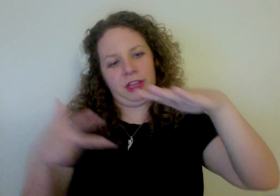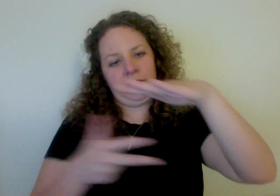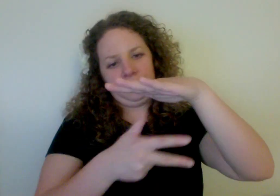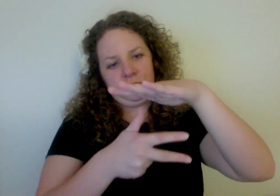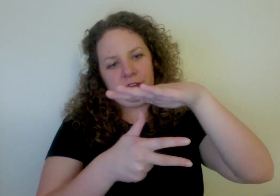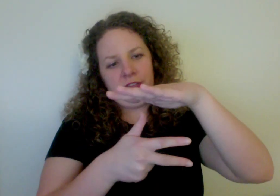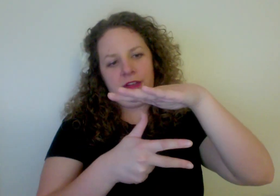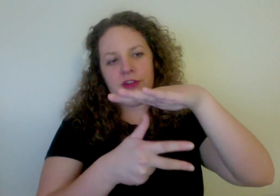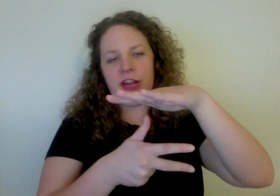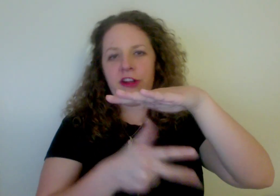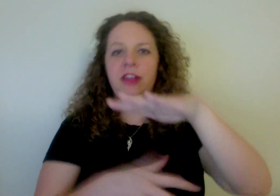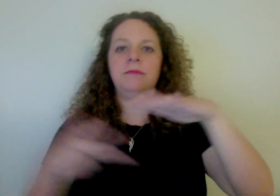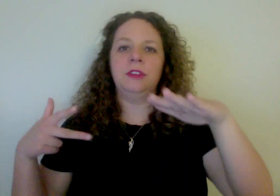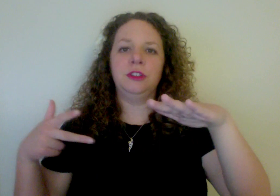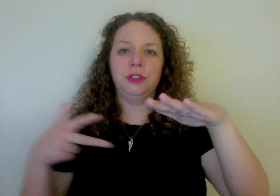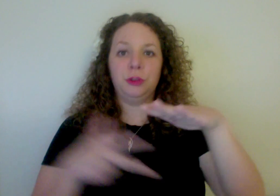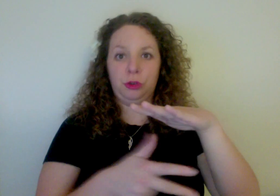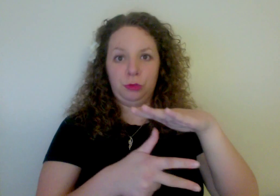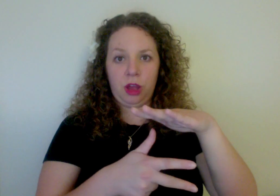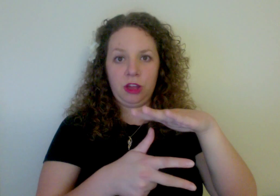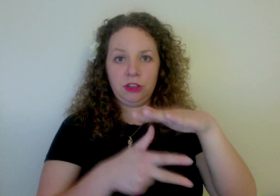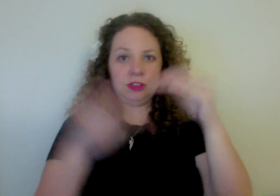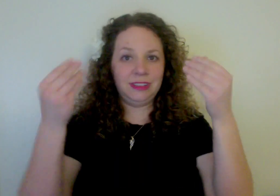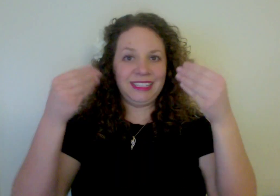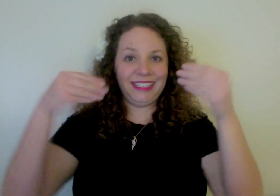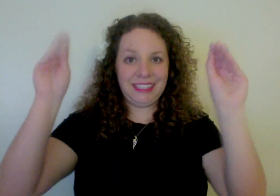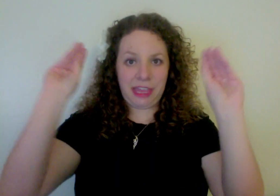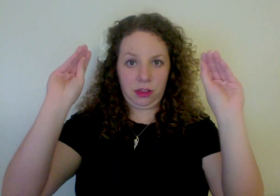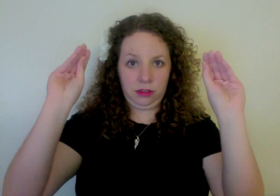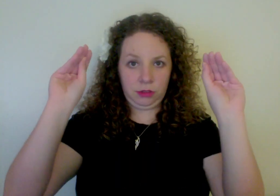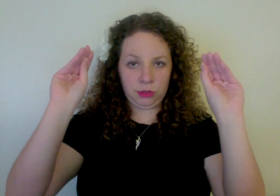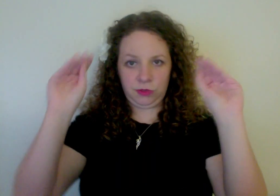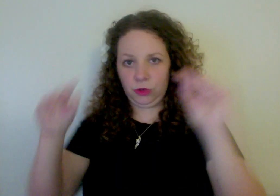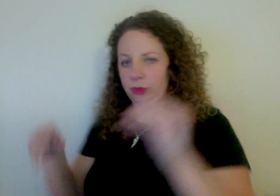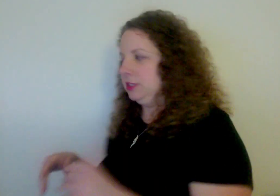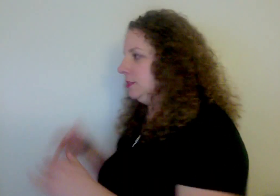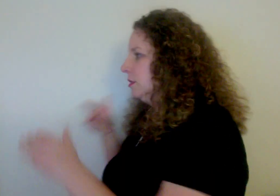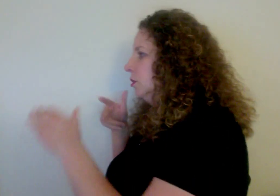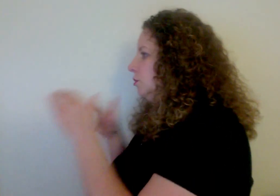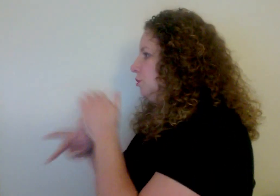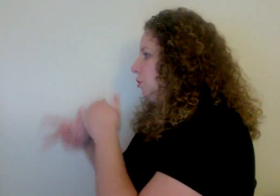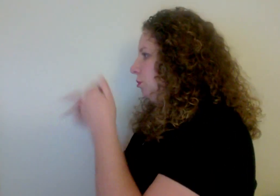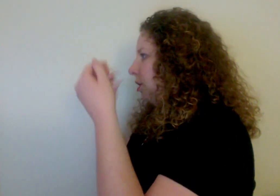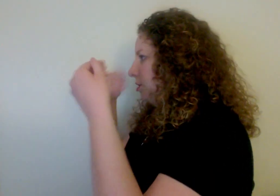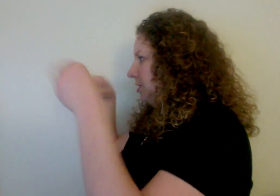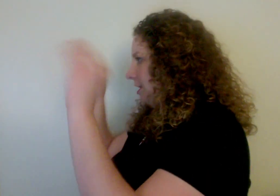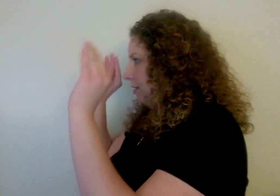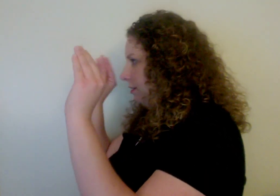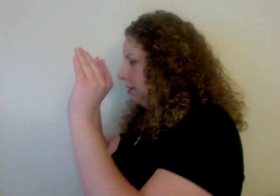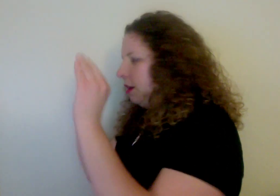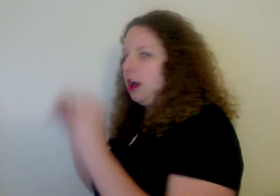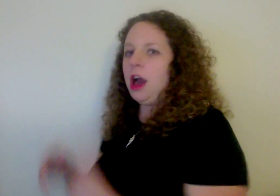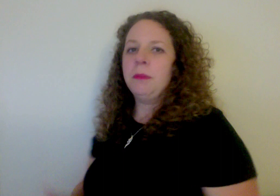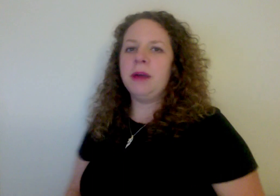under a covered area. So garage sale. Goes forward once. So garage sale. I would